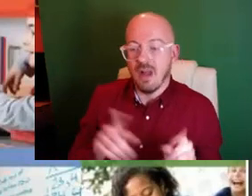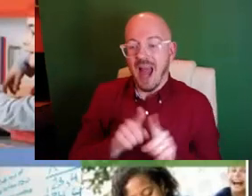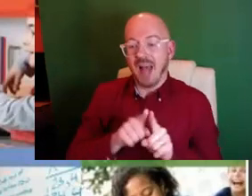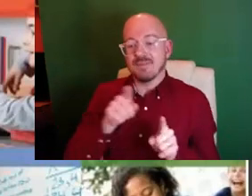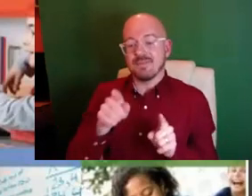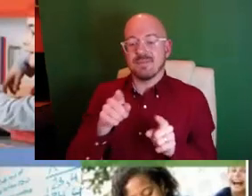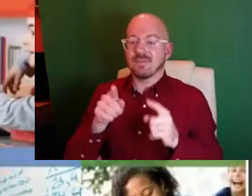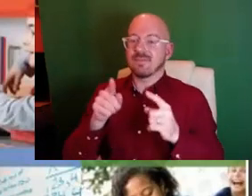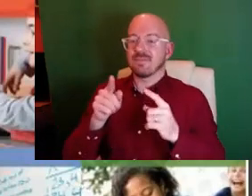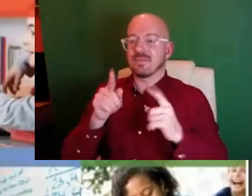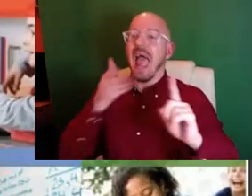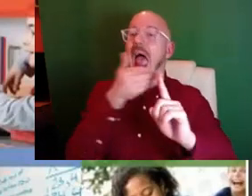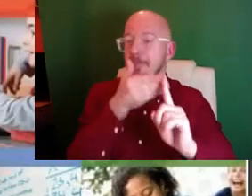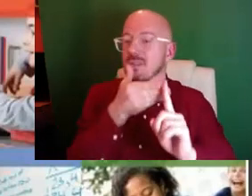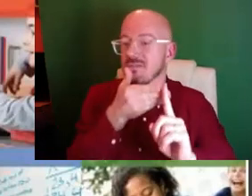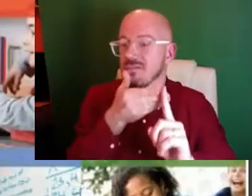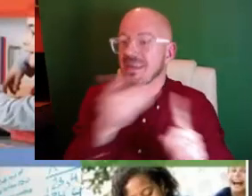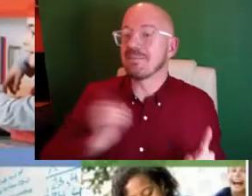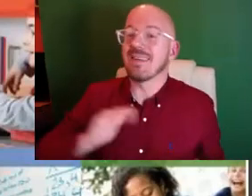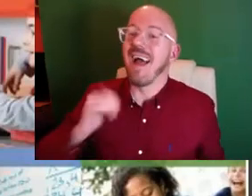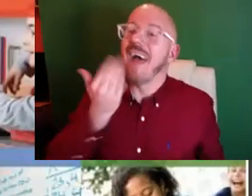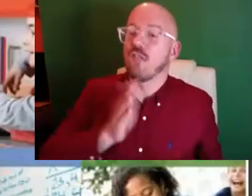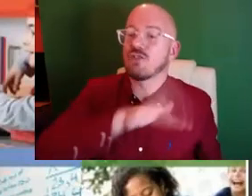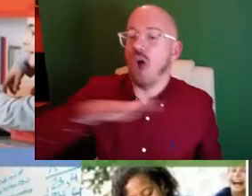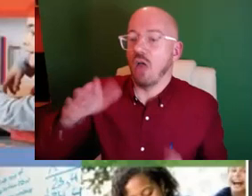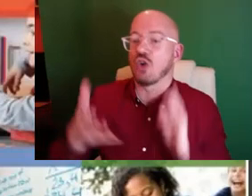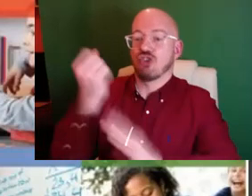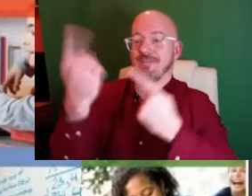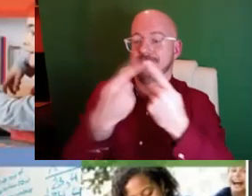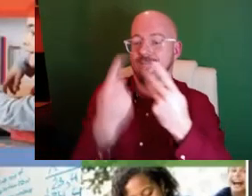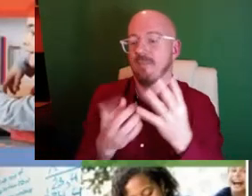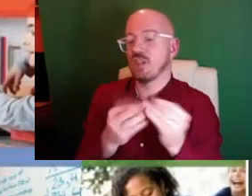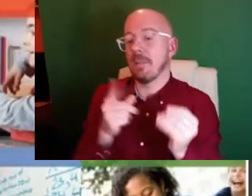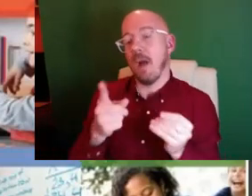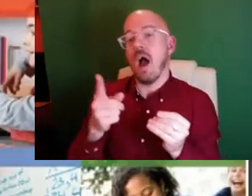So there are 4 capacities outlined in this curriculum for excellence.